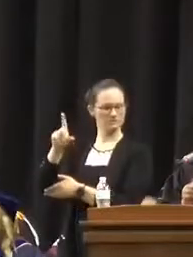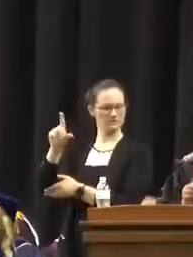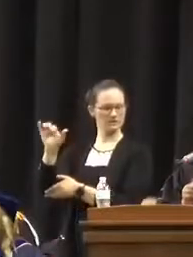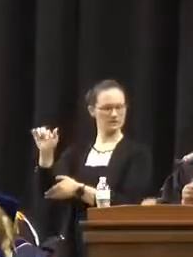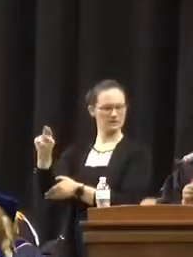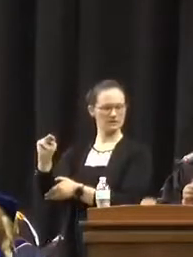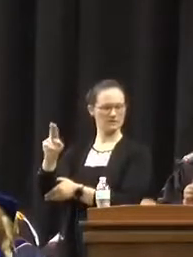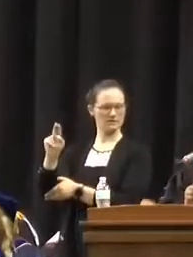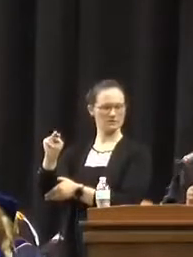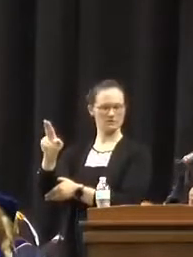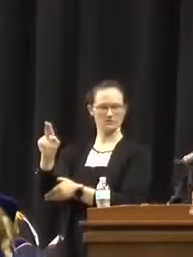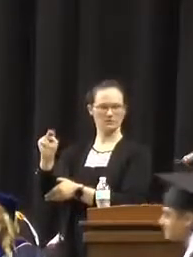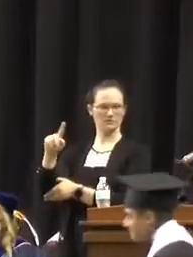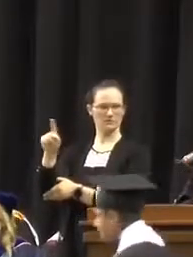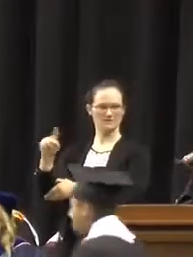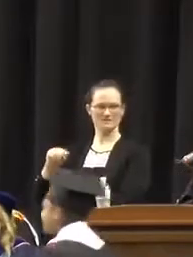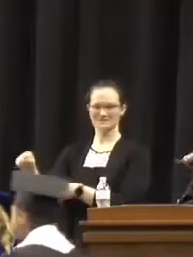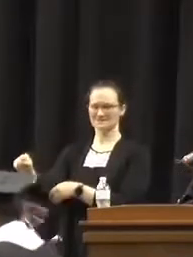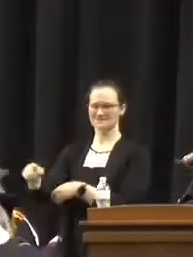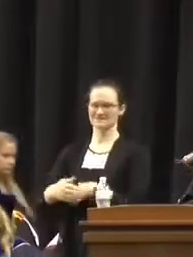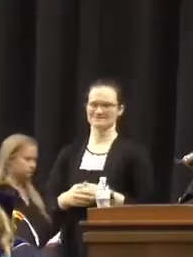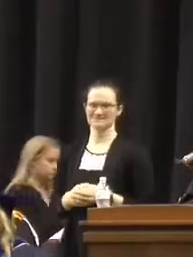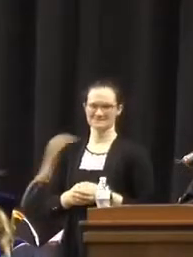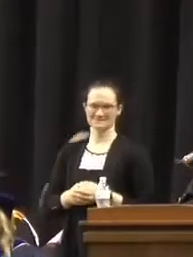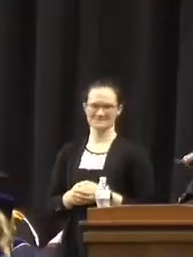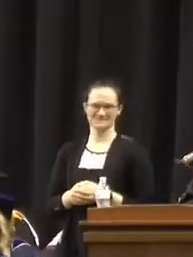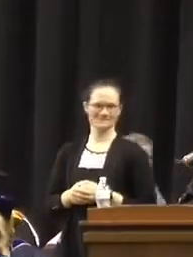Julian Nunez.